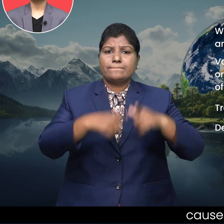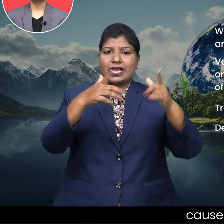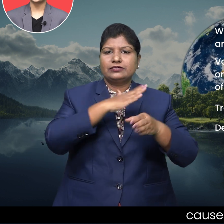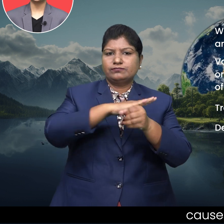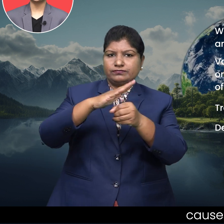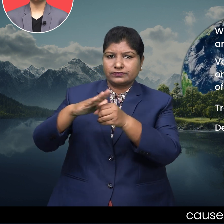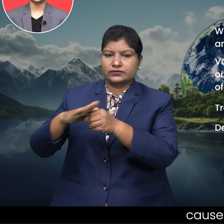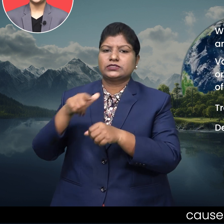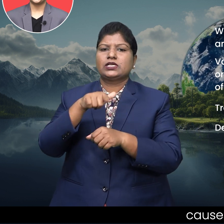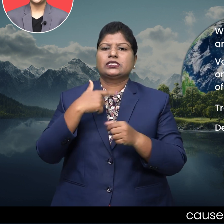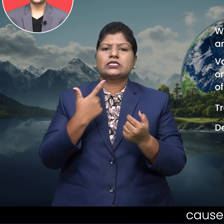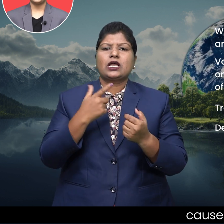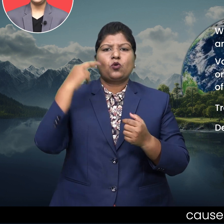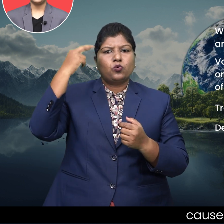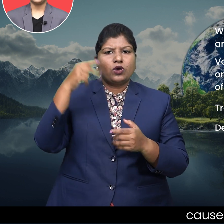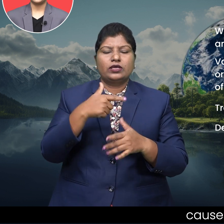causes soil erosion.